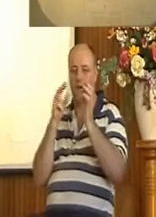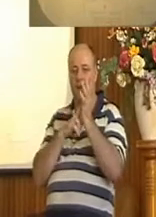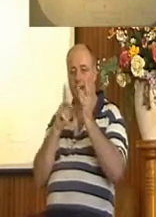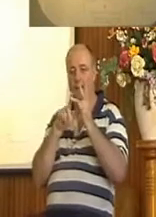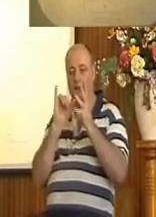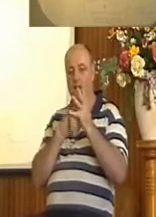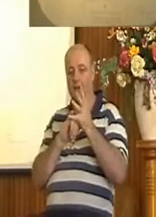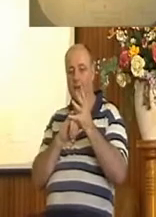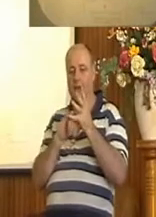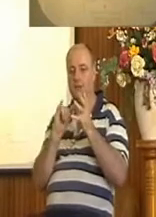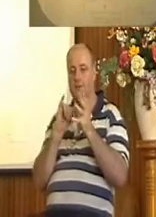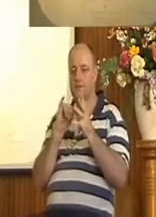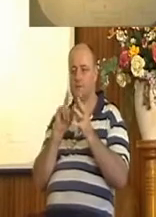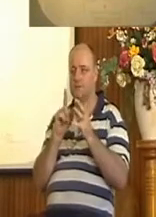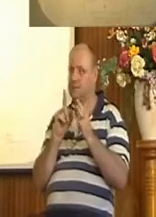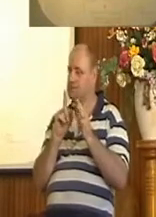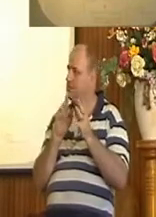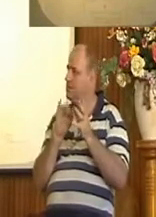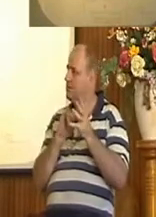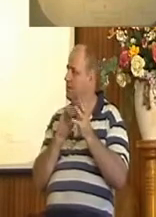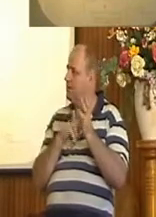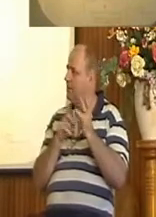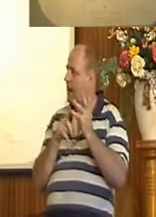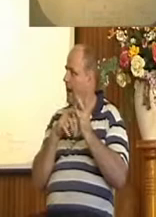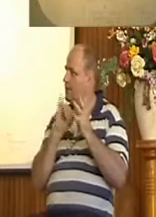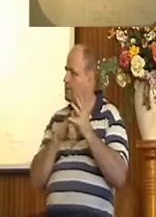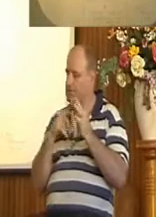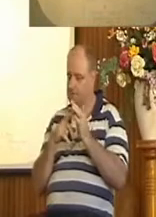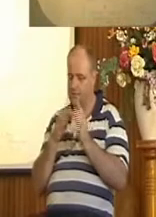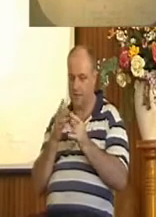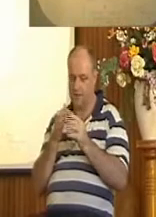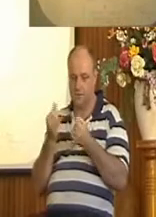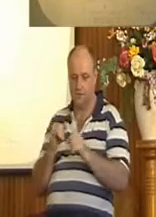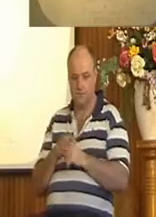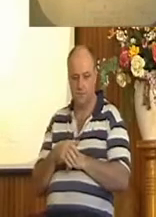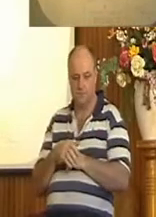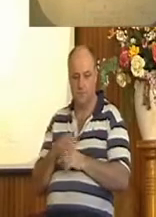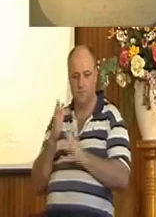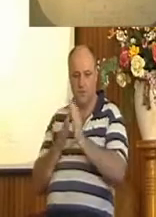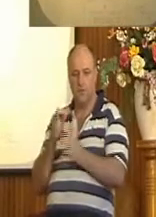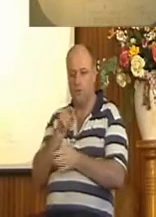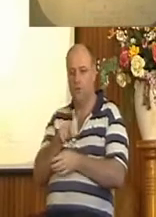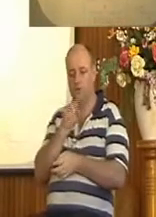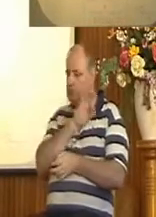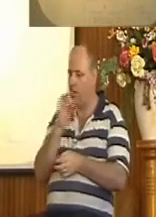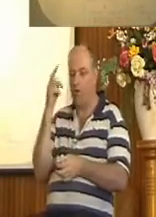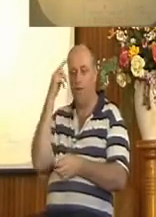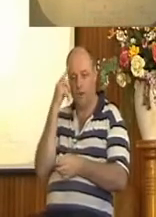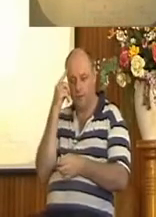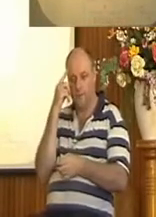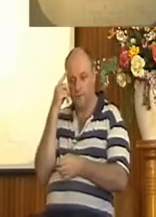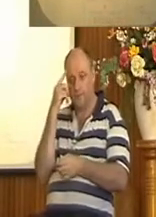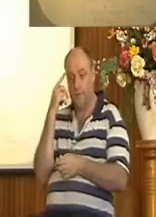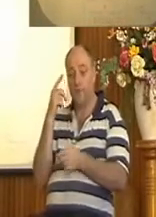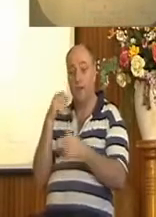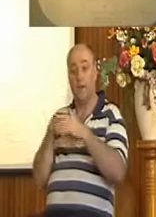to motivate us. There has to be a pumping around the circuit. And for the Christian, it has to go